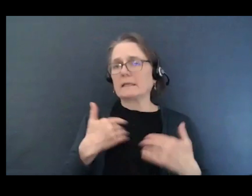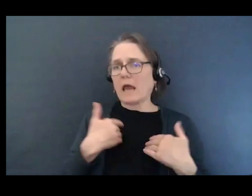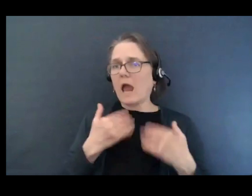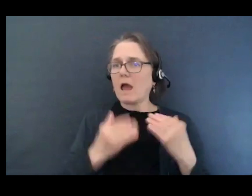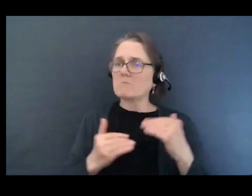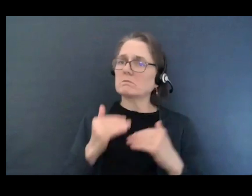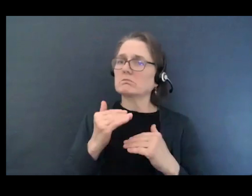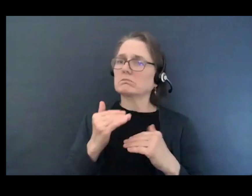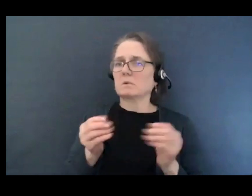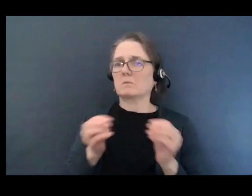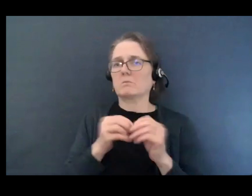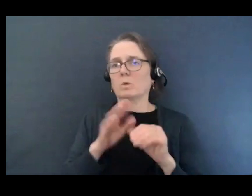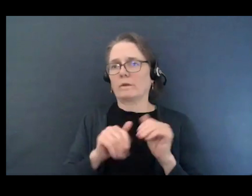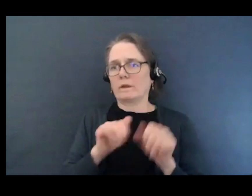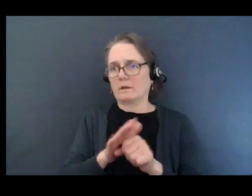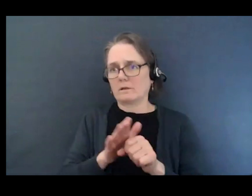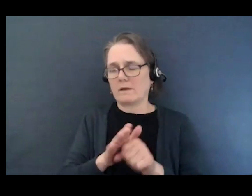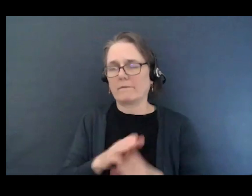And